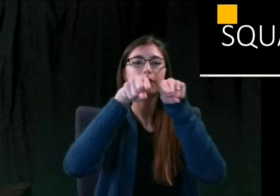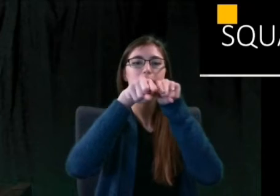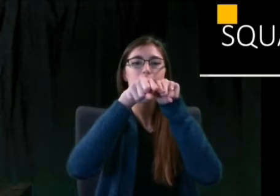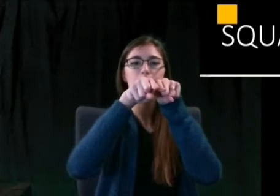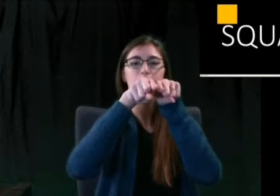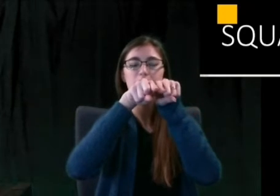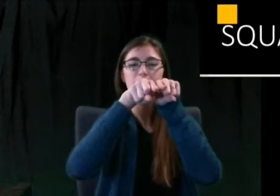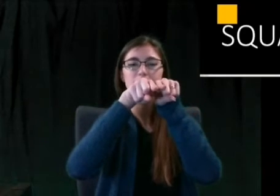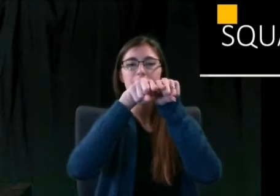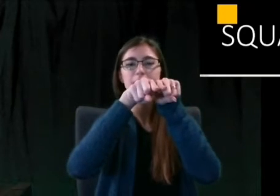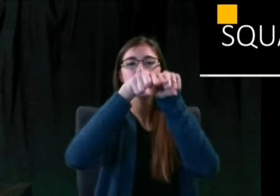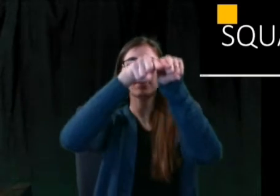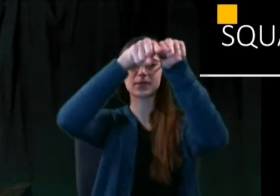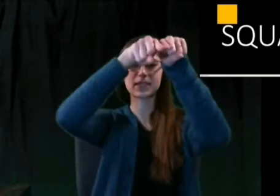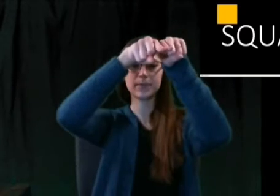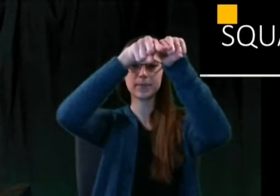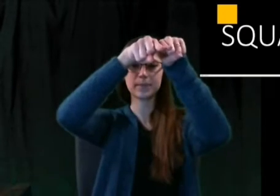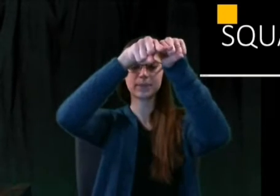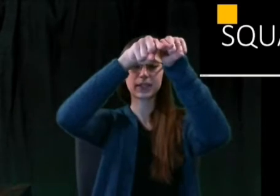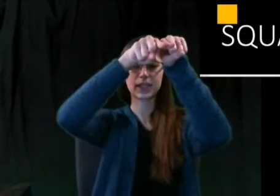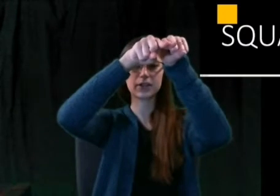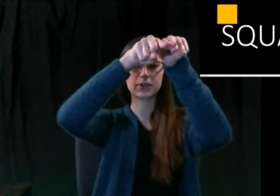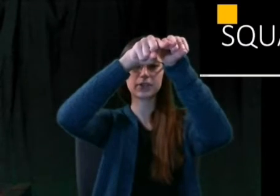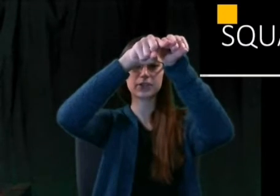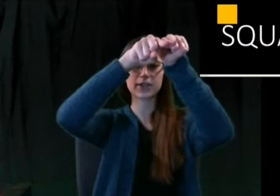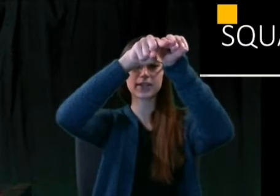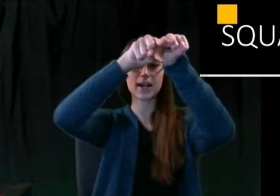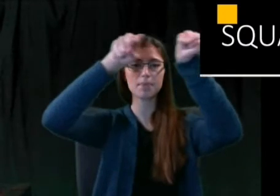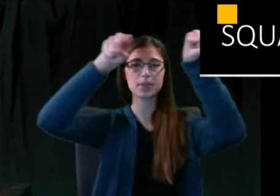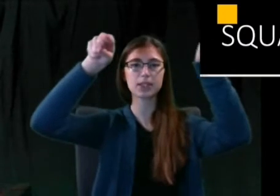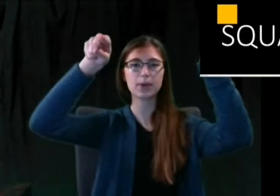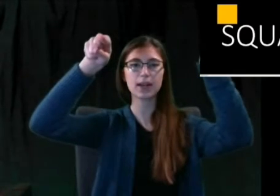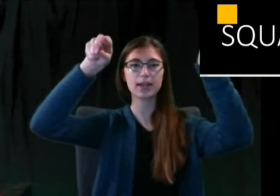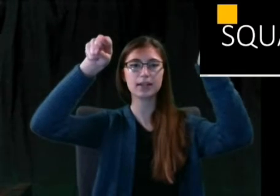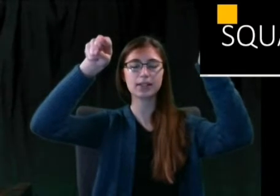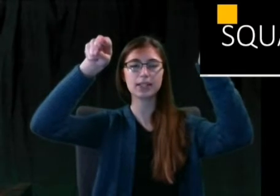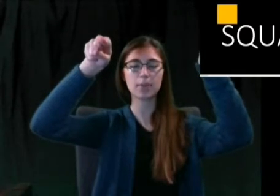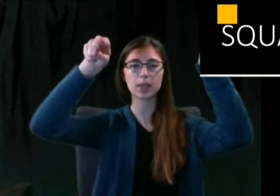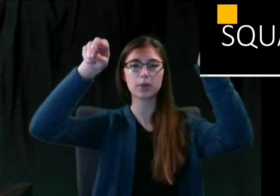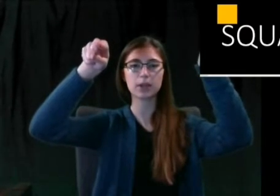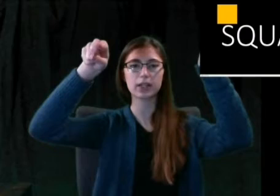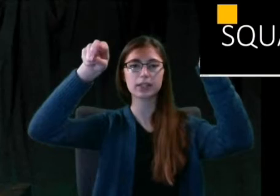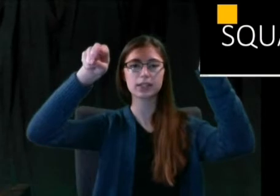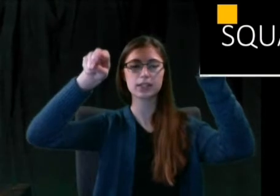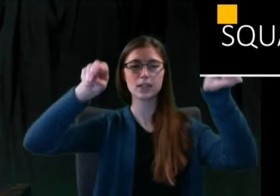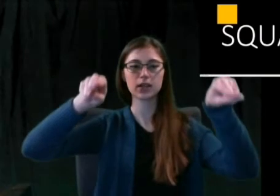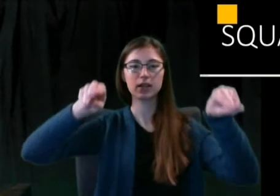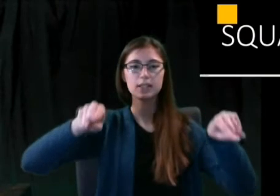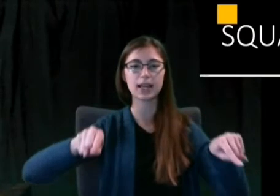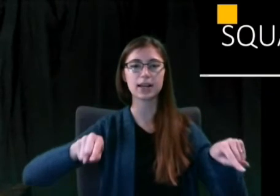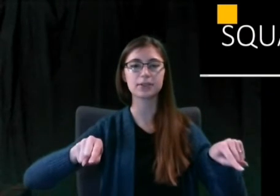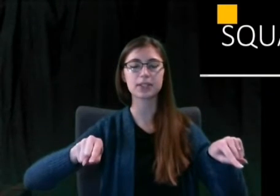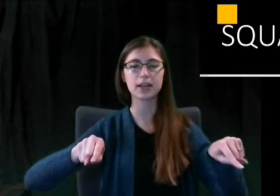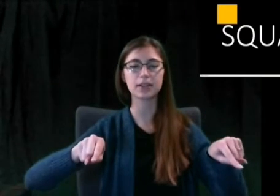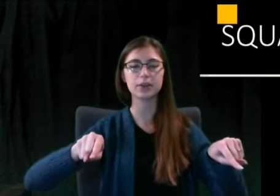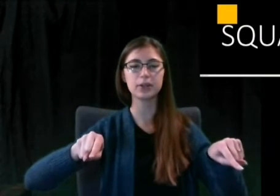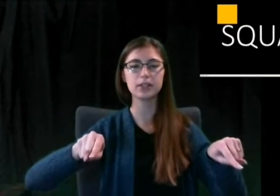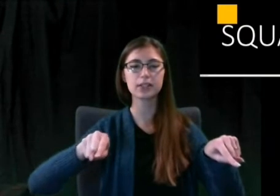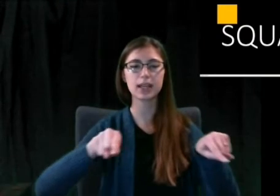to put them together, palms down. You're going to draw the top of the square, stop at the corners, down to the other corners, and